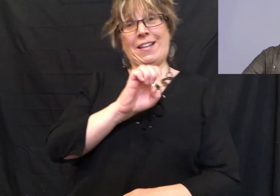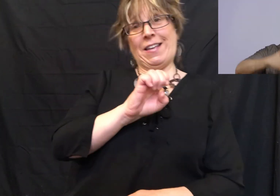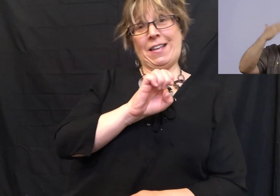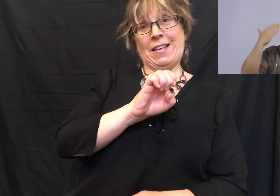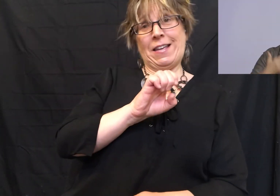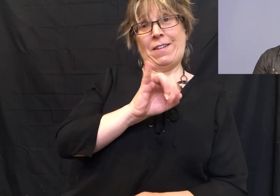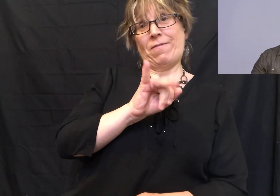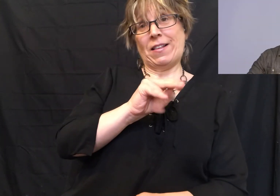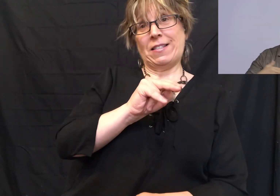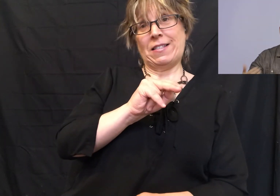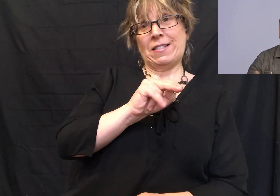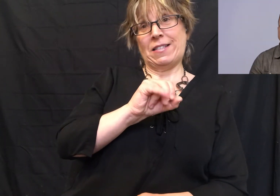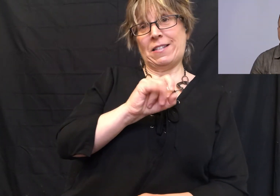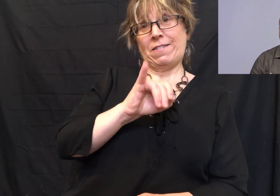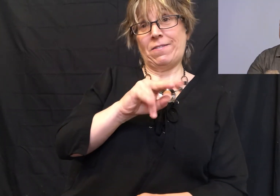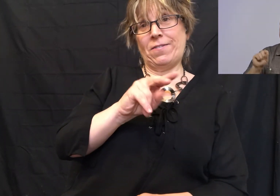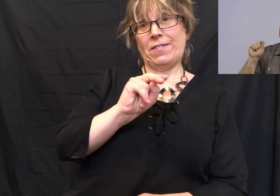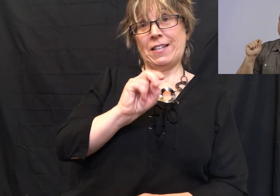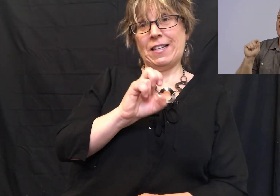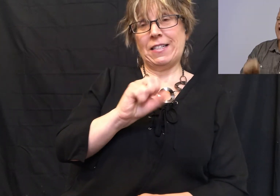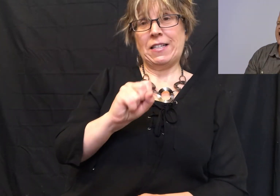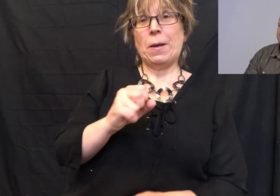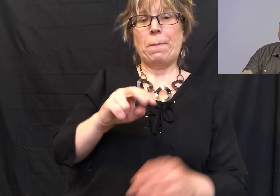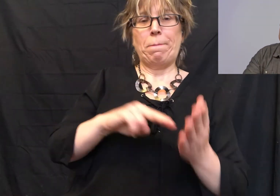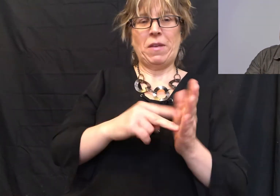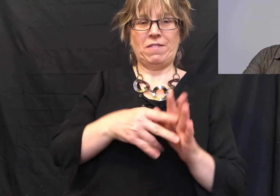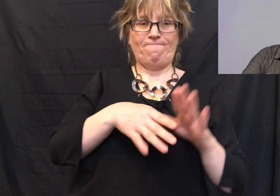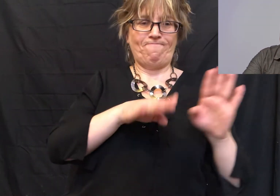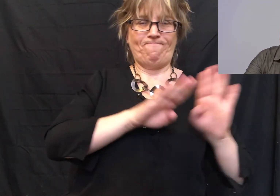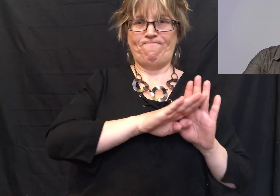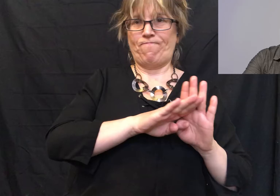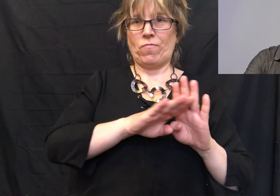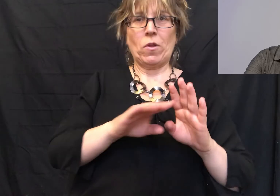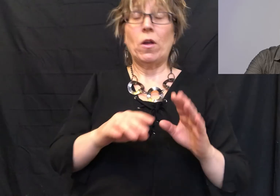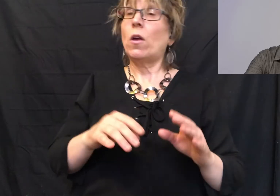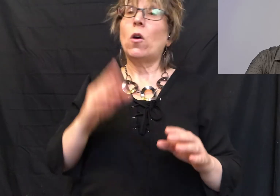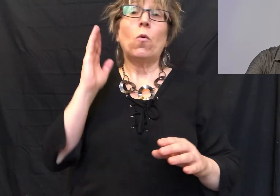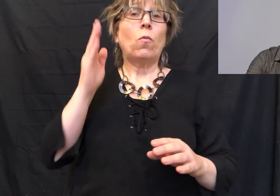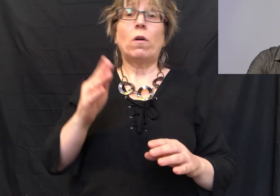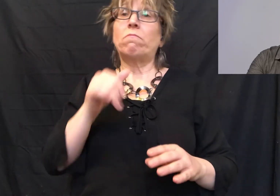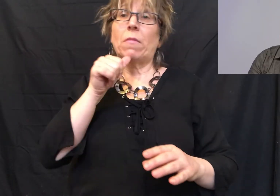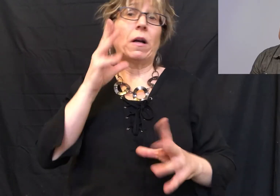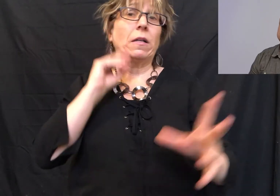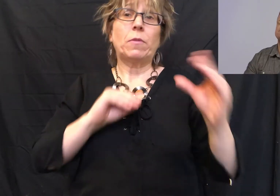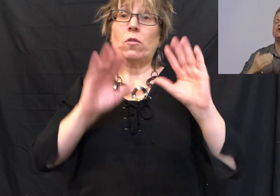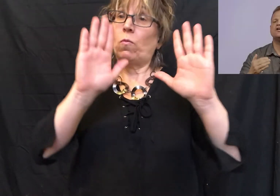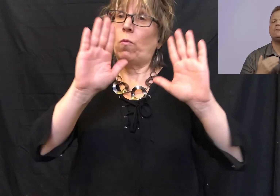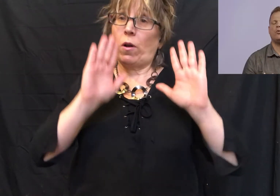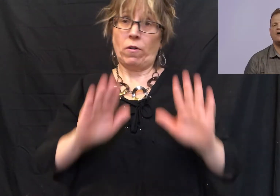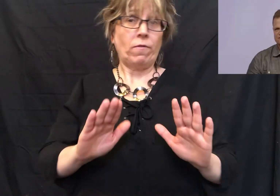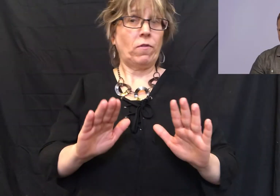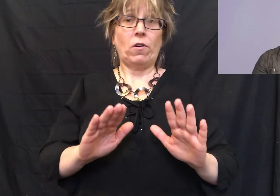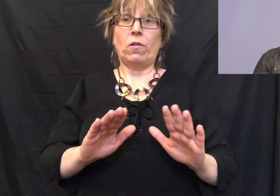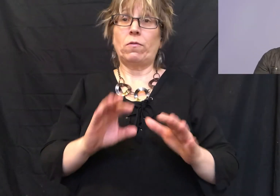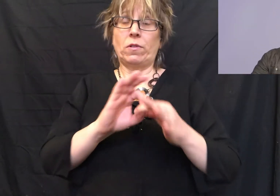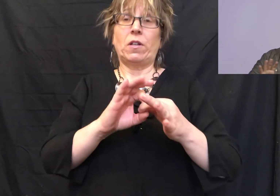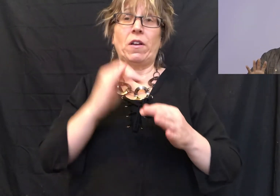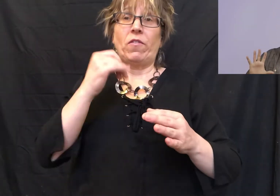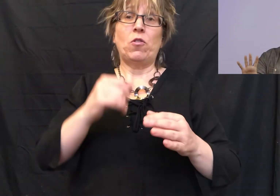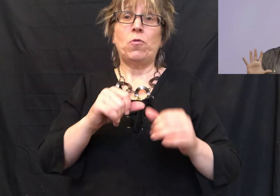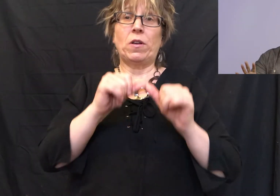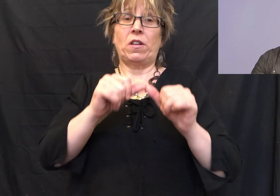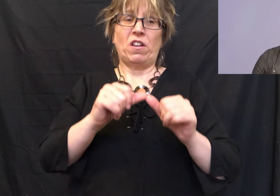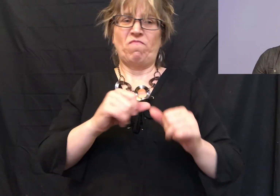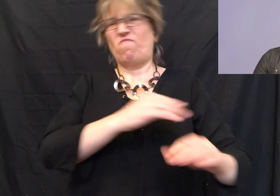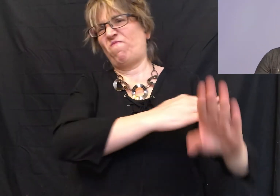says, I'm going to put up walls. I'm not going to let you in. You will have no great relationships around your life if you keep putting up walls, if you